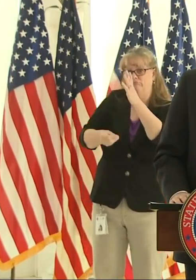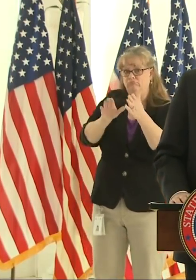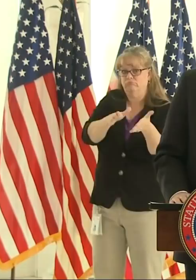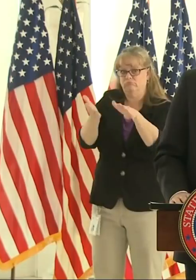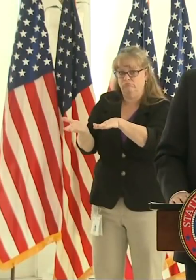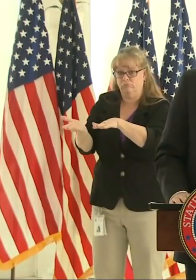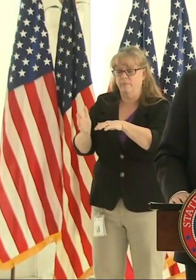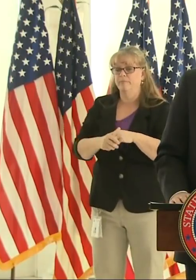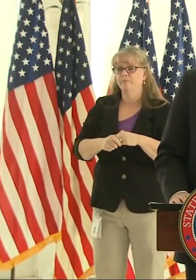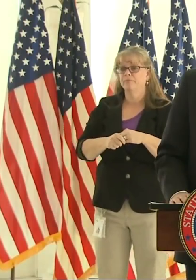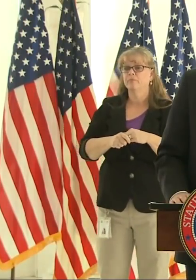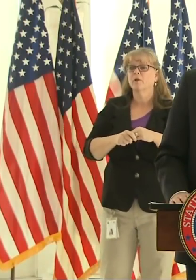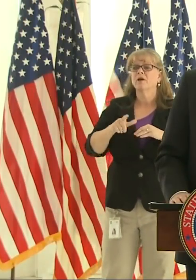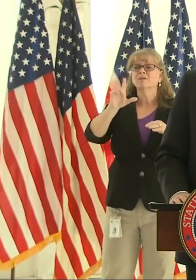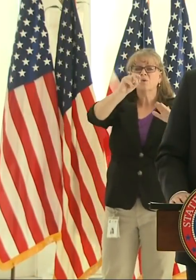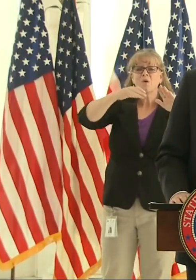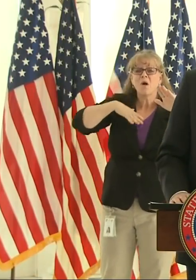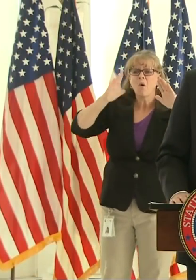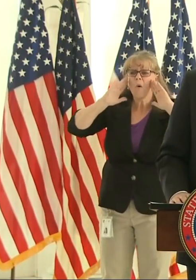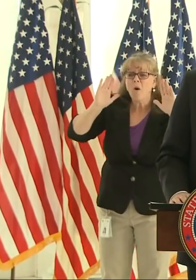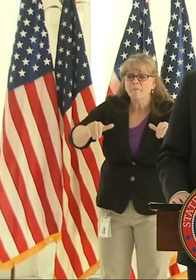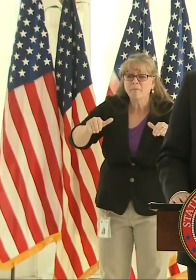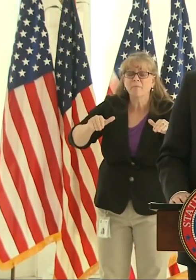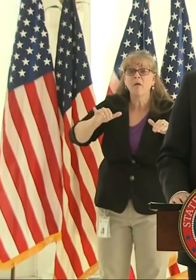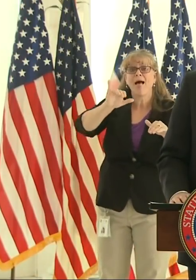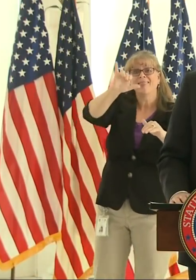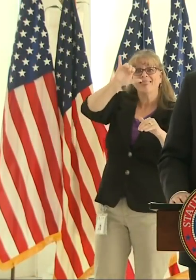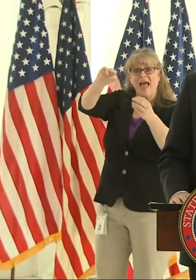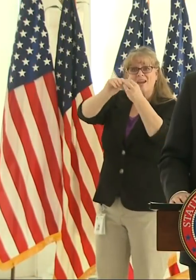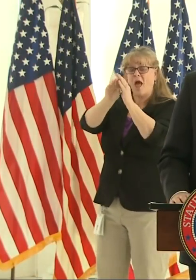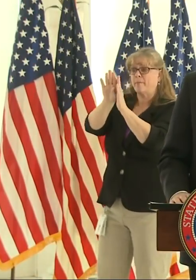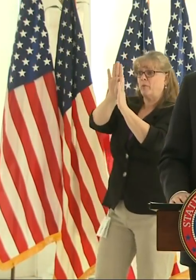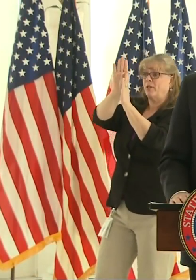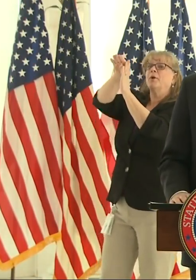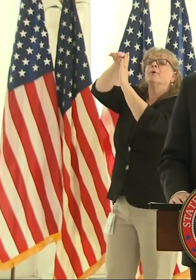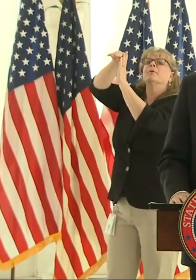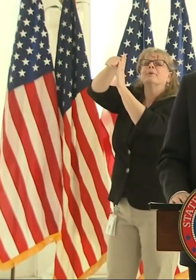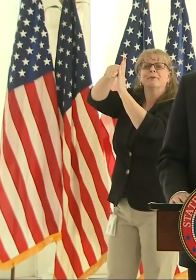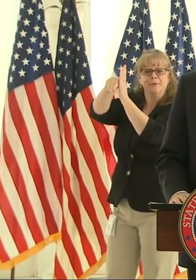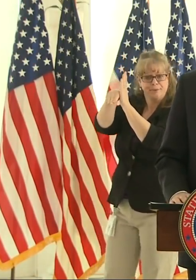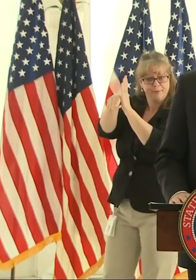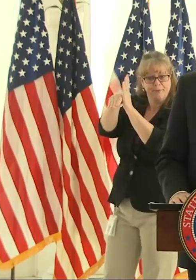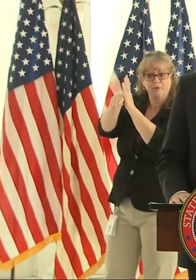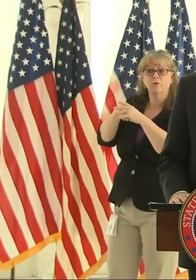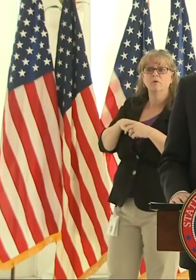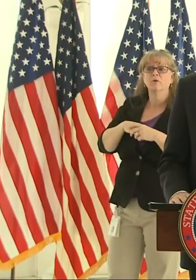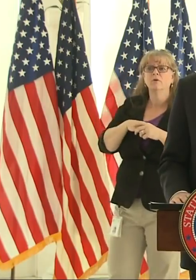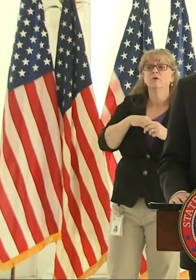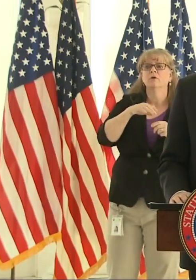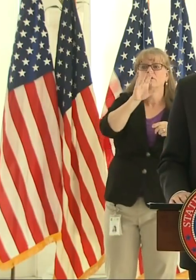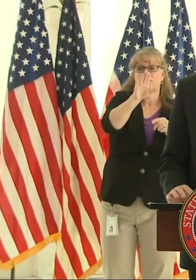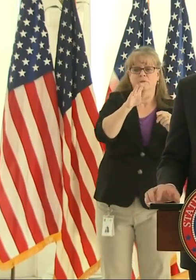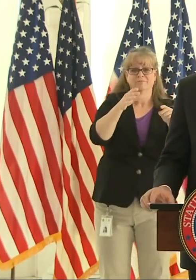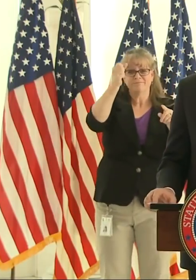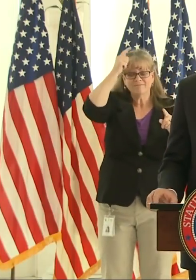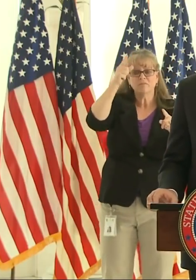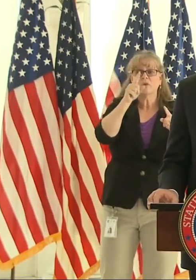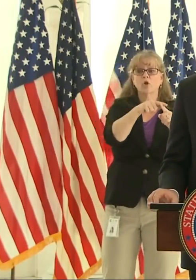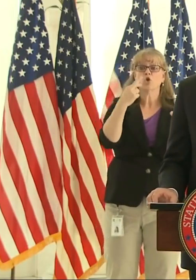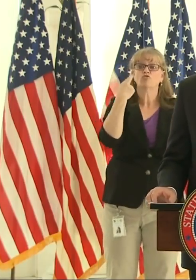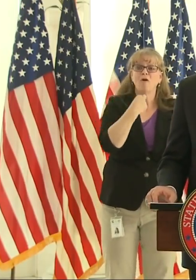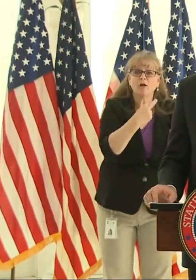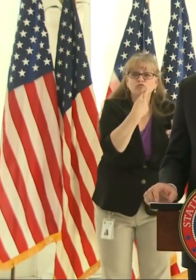they issued those public health orders a little bit earlier than the rest of the state, it's kind of showing where we are headed as the rest of the